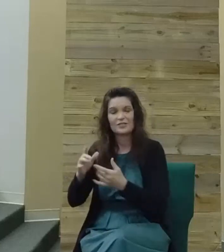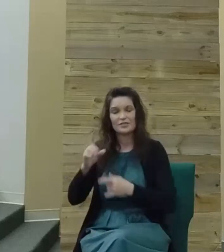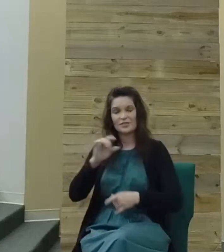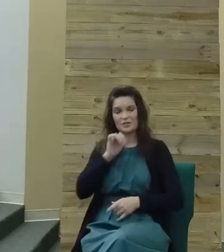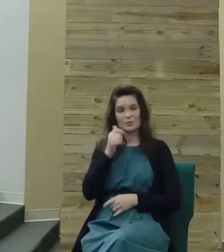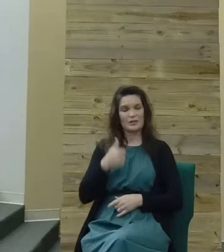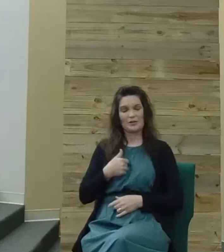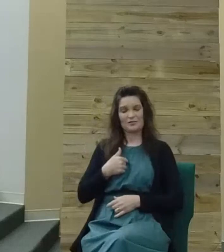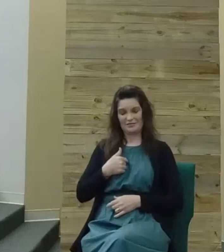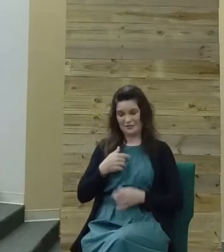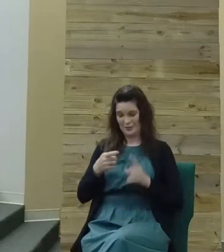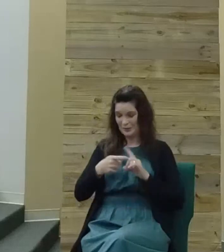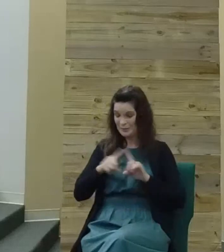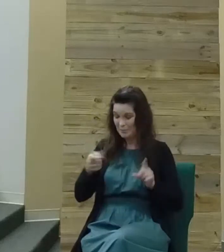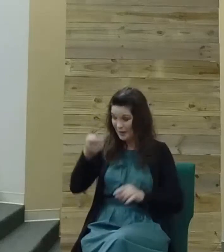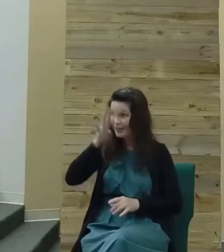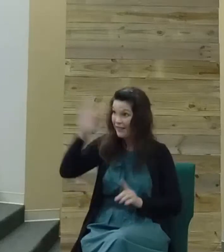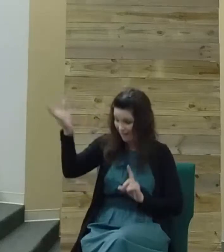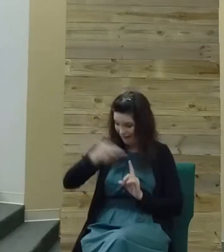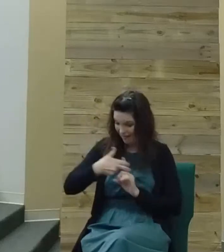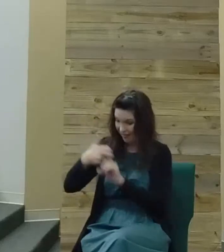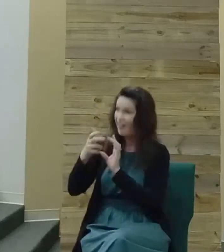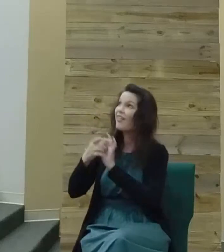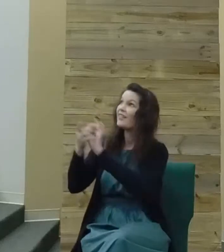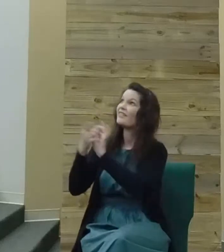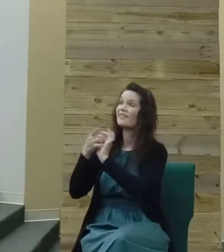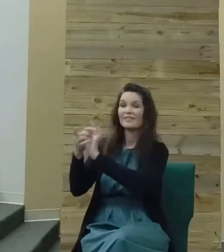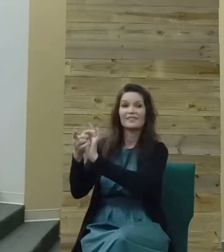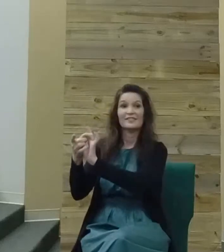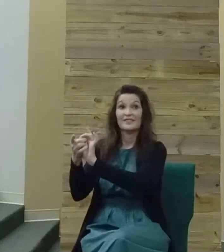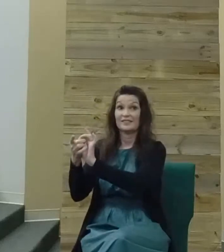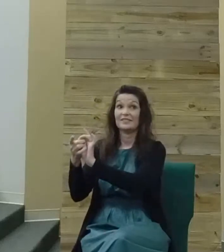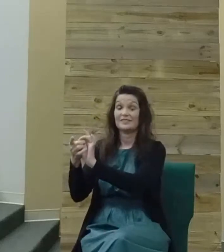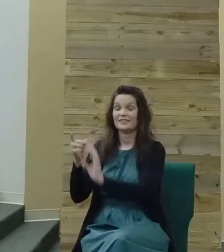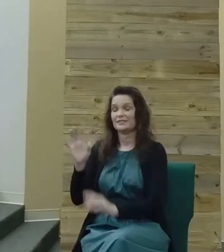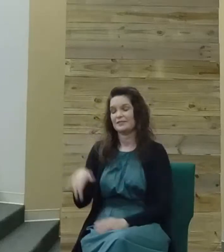you into a right relationship with him.